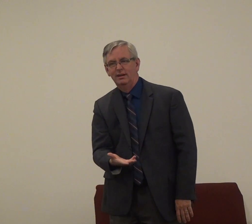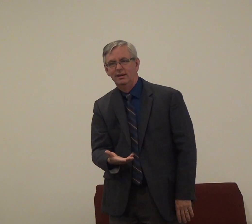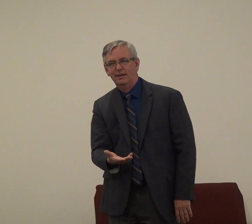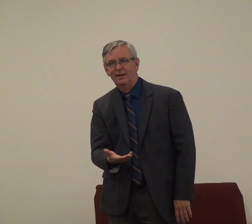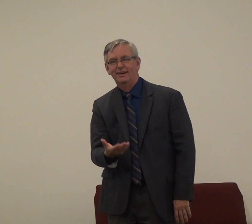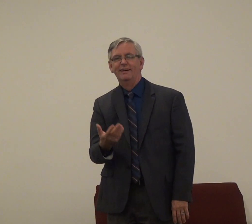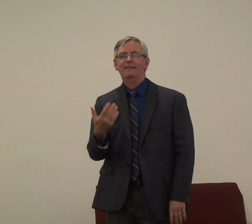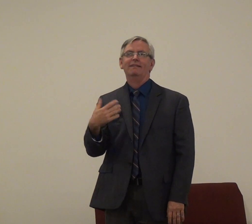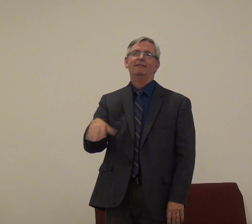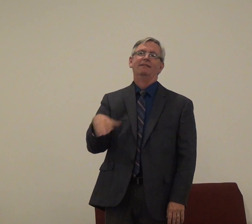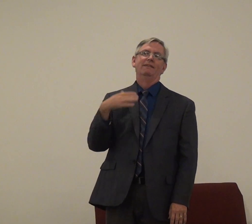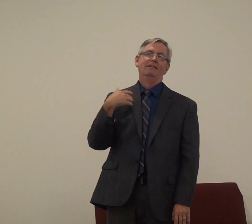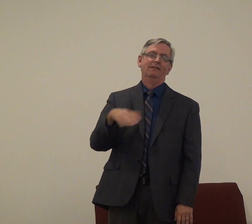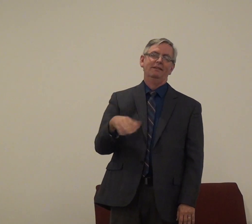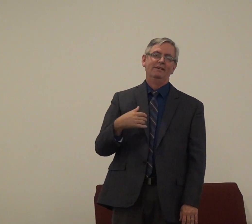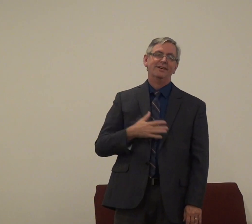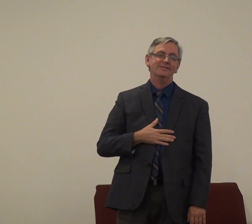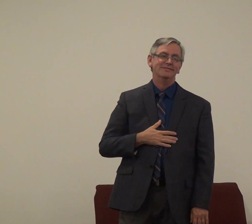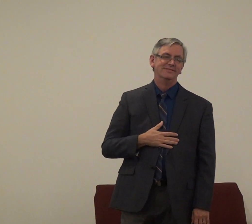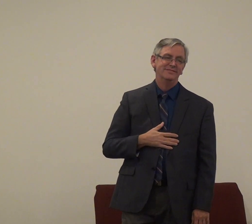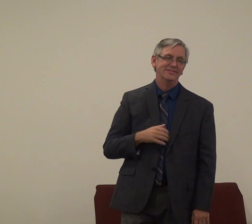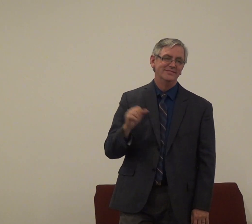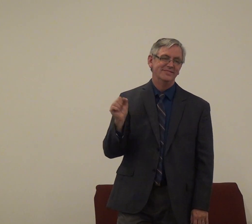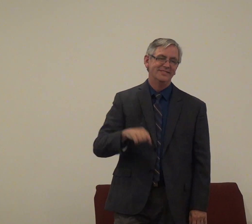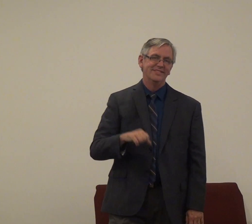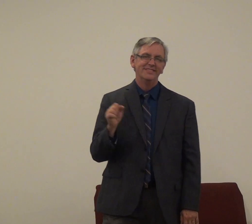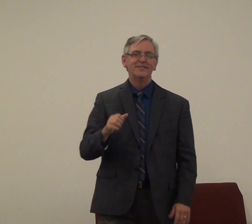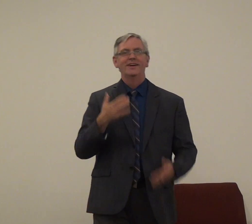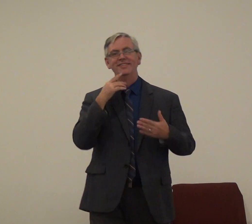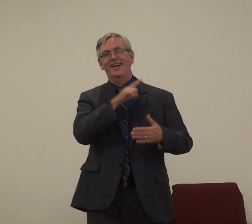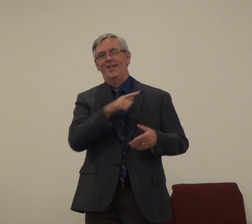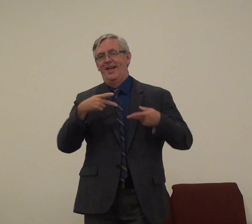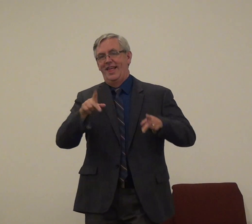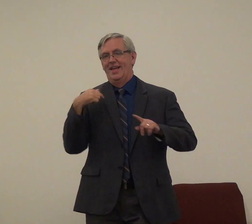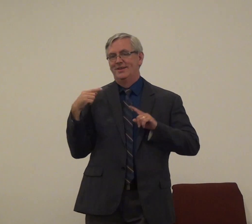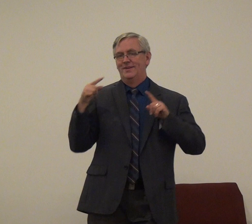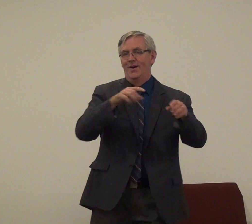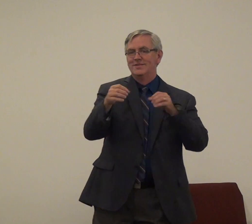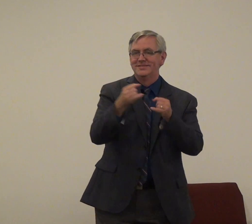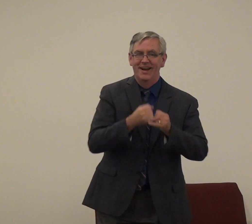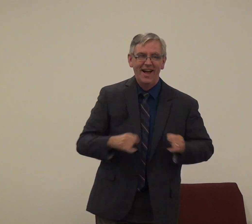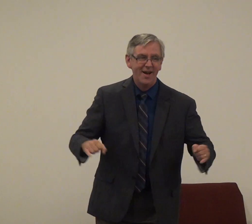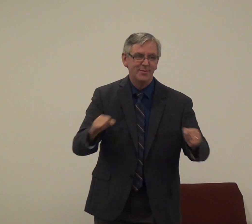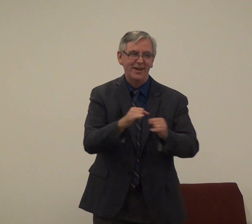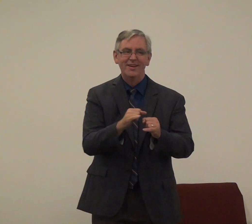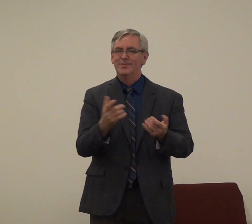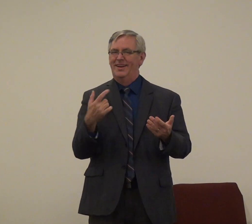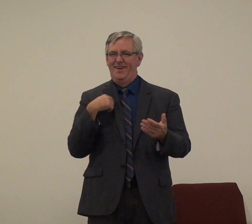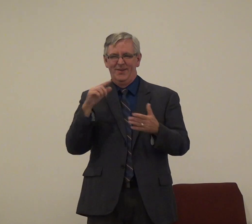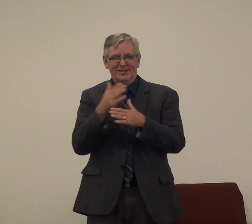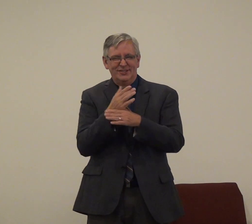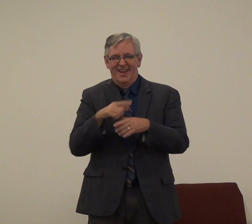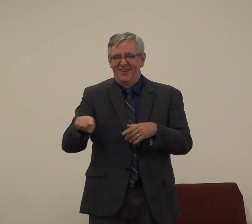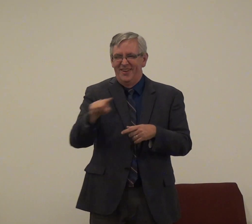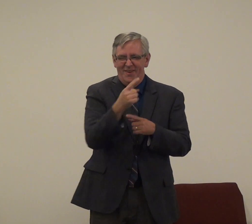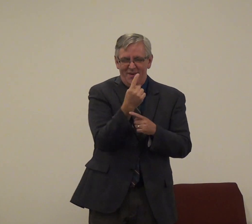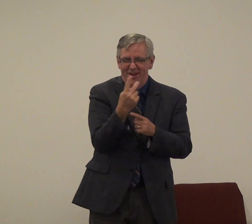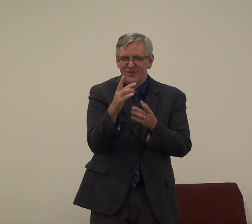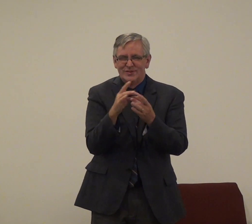we've realized that deaf people could understand the gospel. So I thank the Lord that he allowed us to go to the Solomon Islands. I've